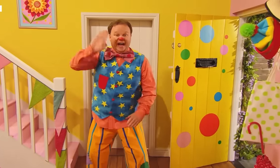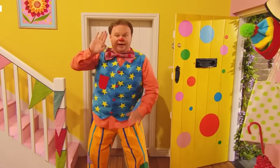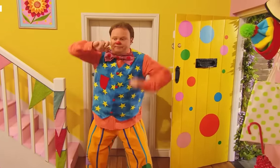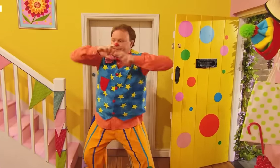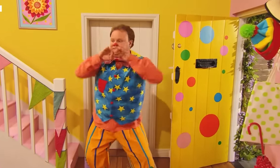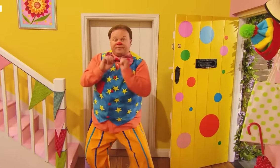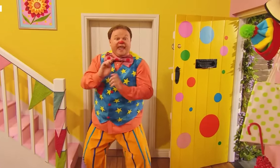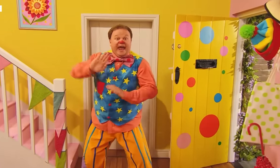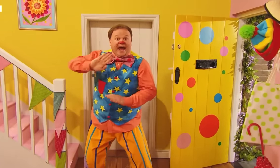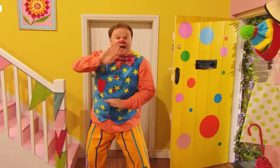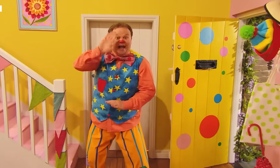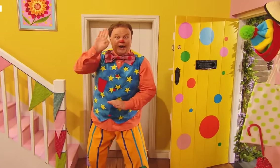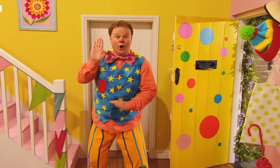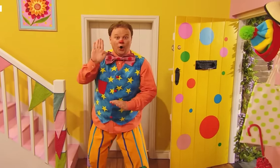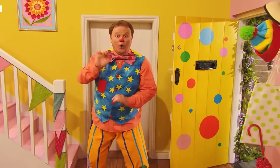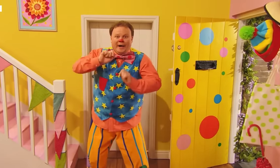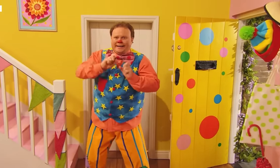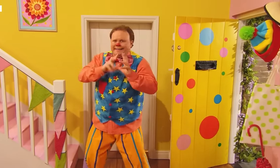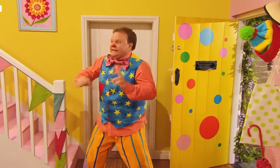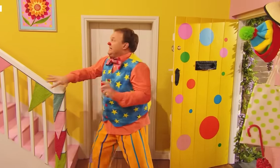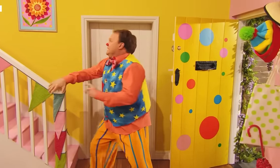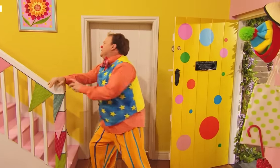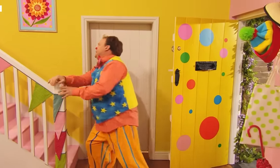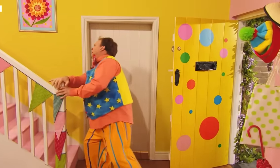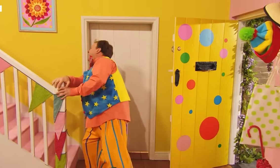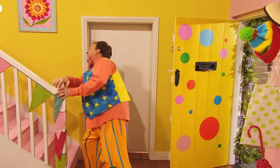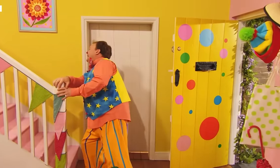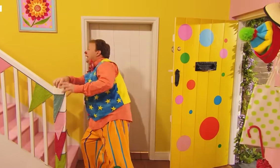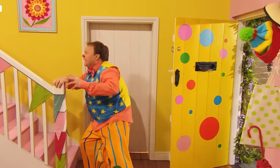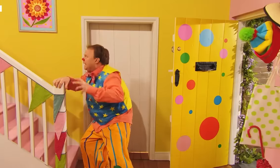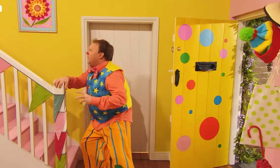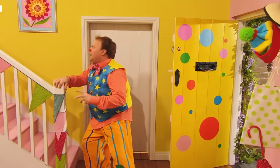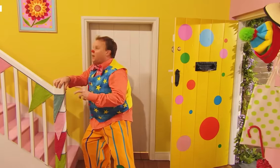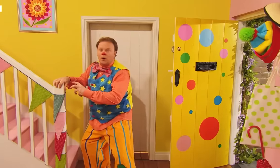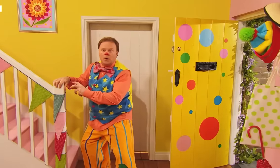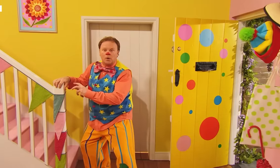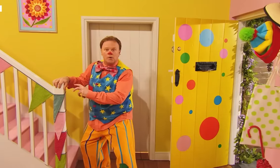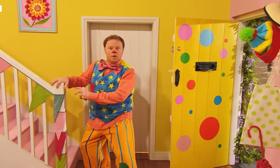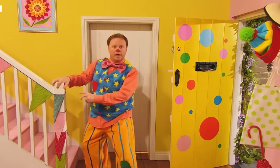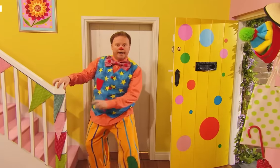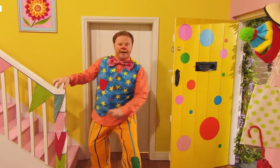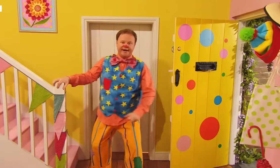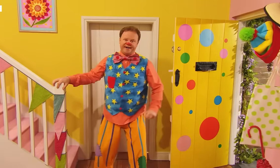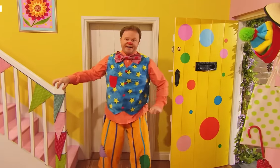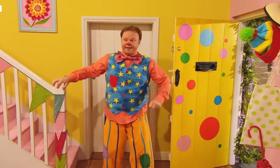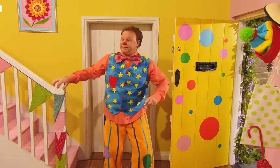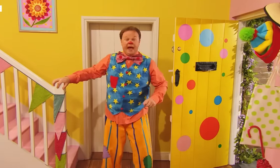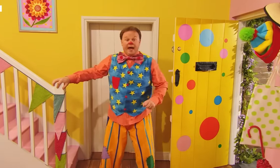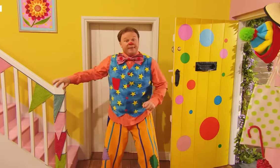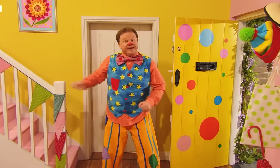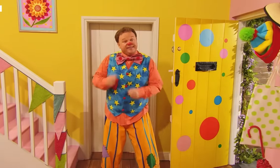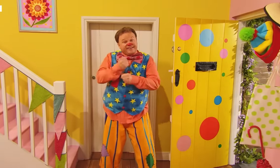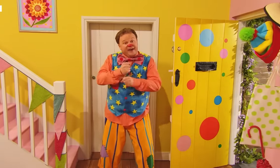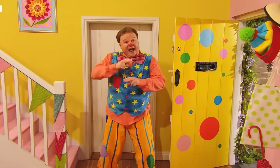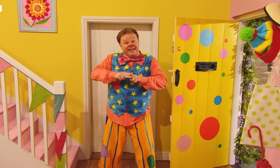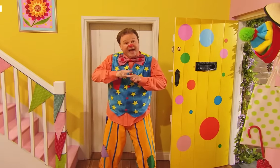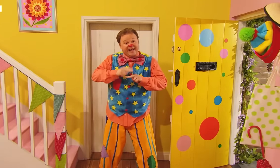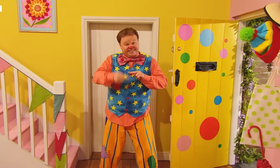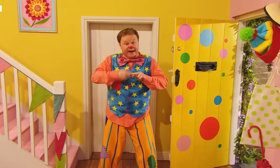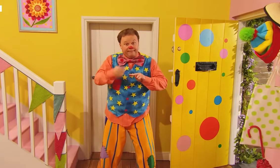Hello! Hello? Why are you trying to be quiet, Mr. Tumble? Oh, because Grandad